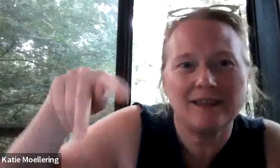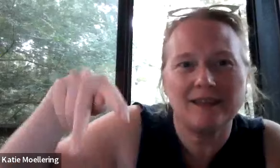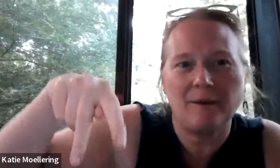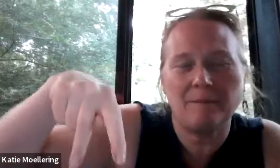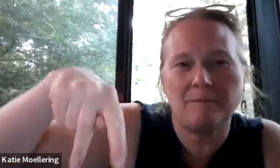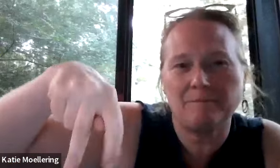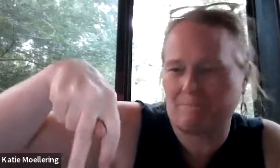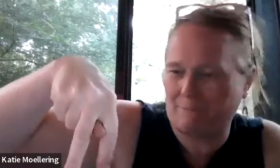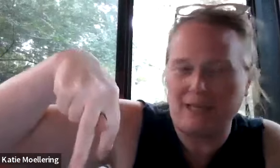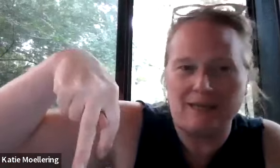Yep. P.